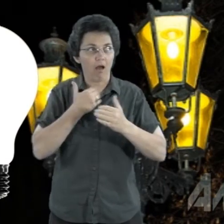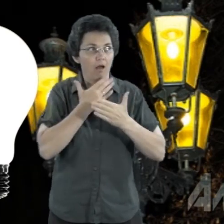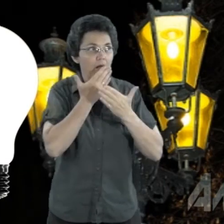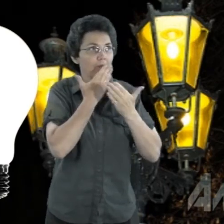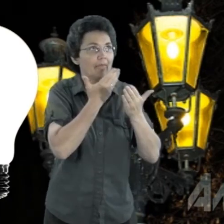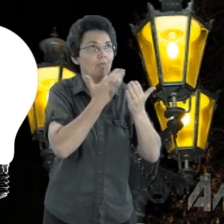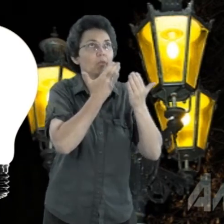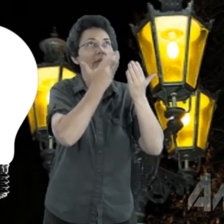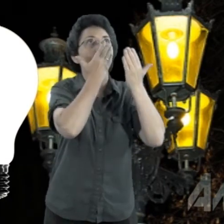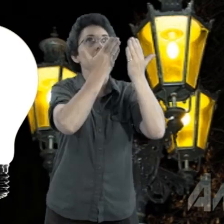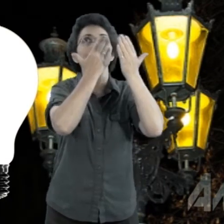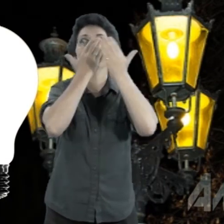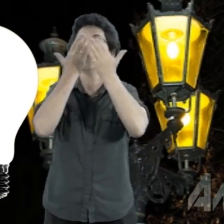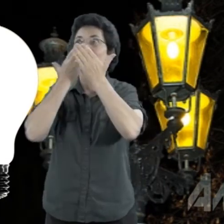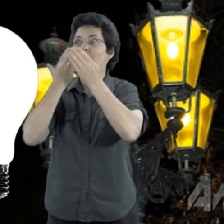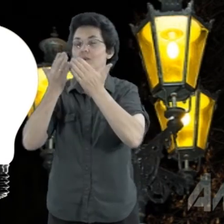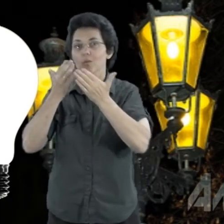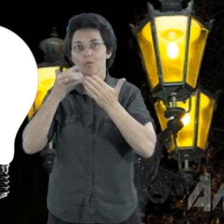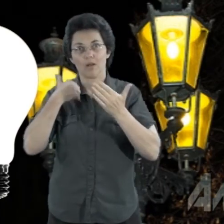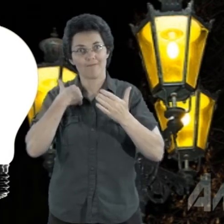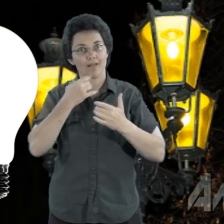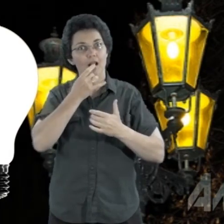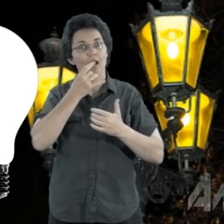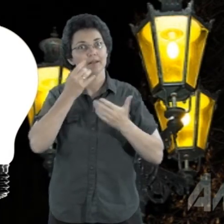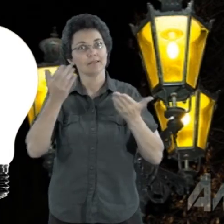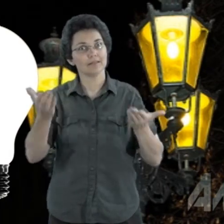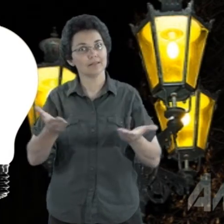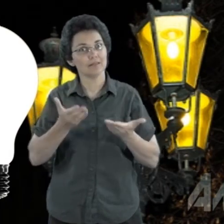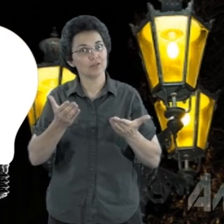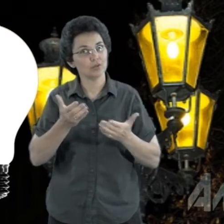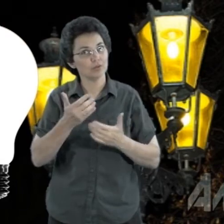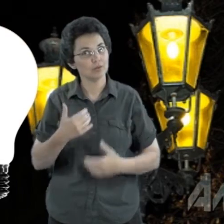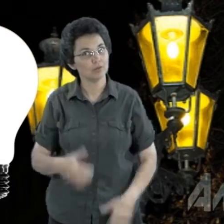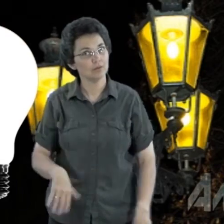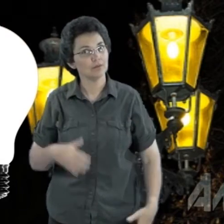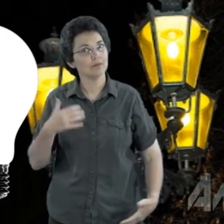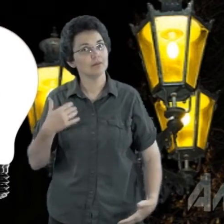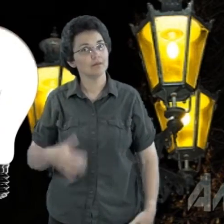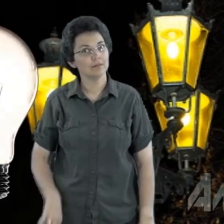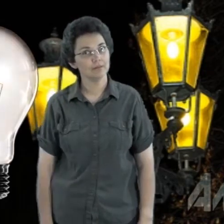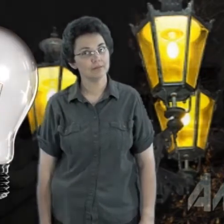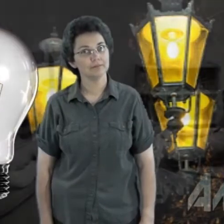Once I'd heard my grandmother's story, I started being more thankful that we have lights available to us now.